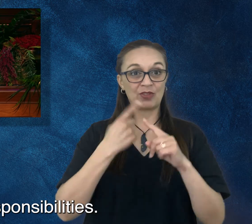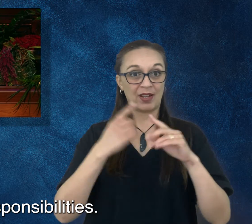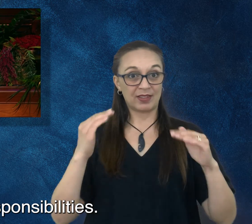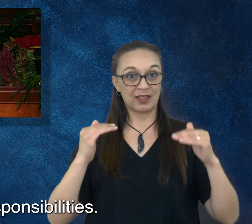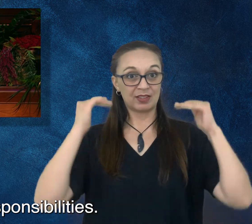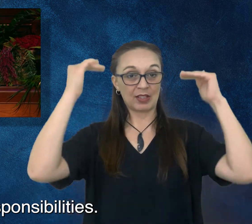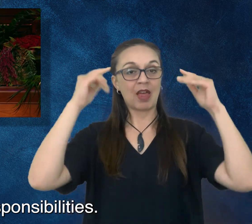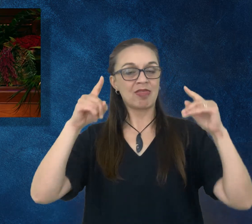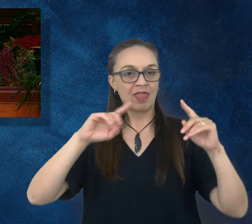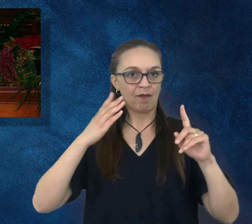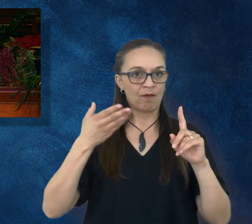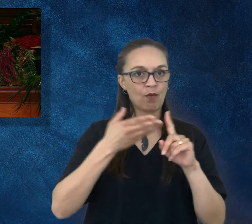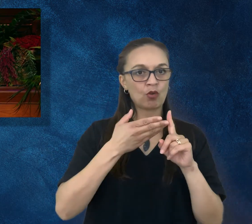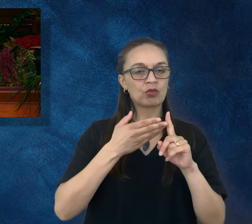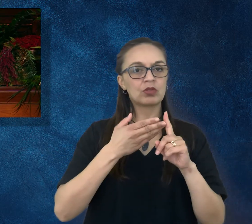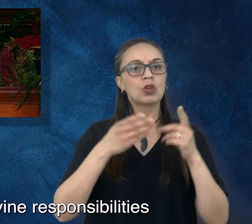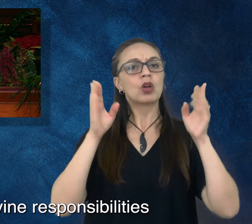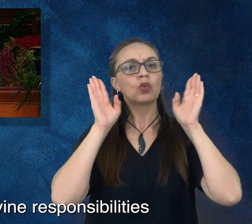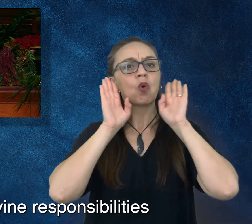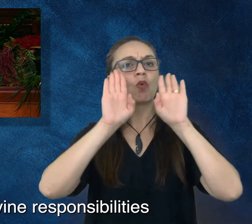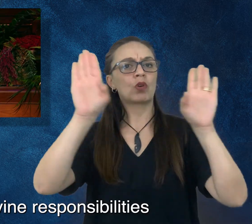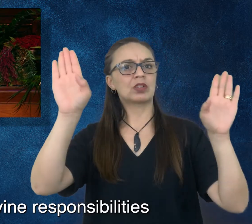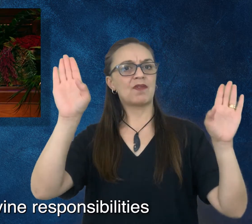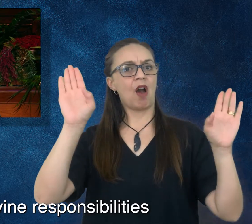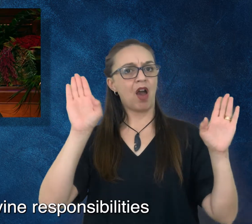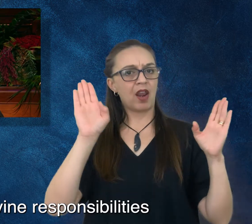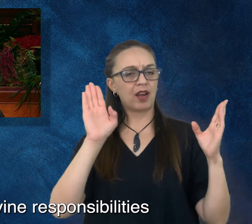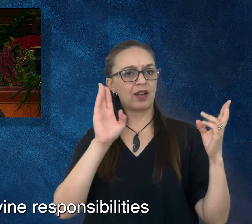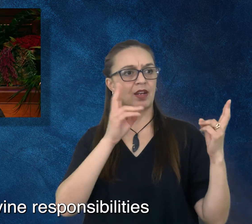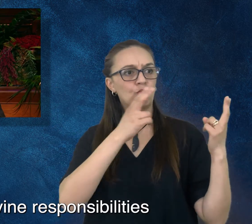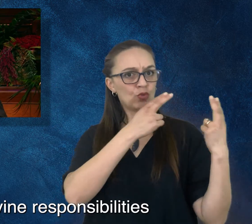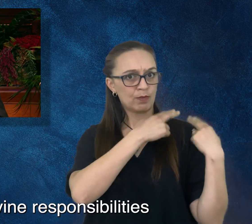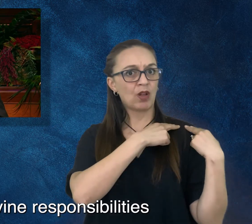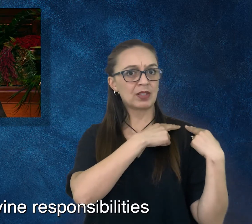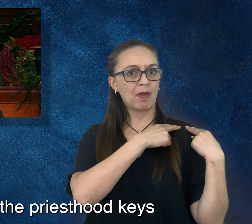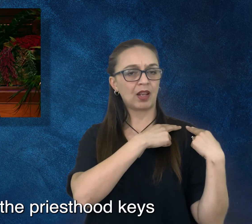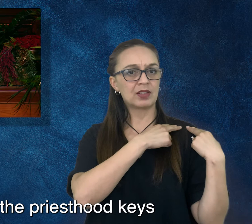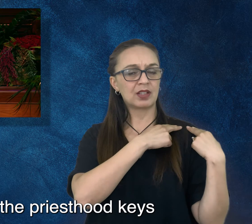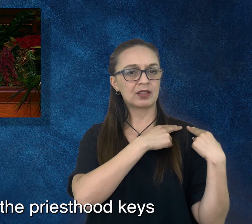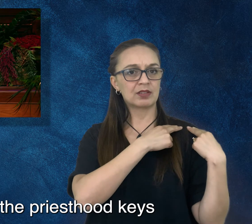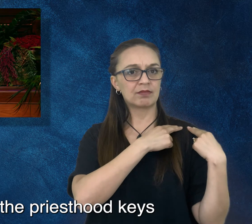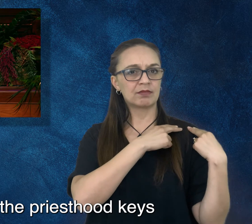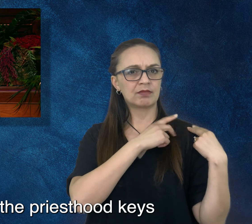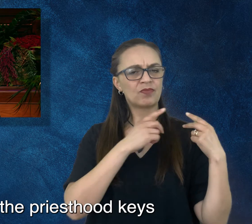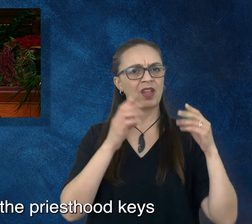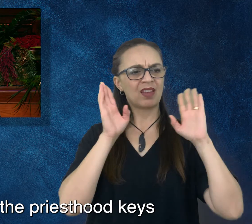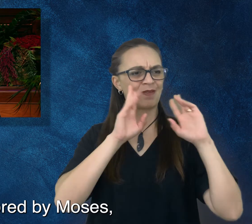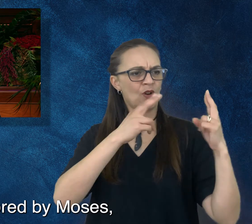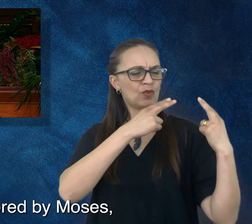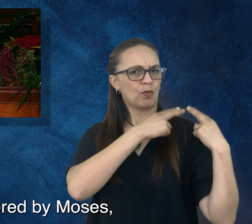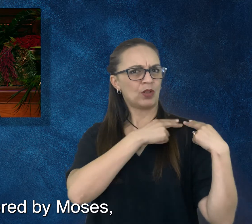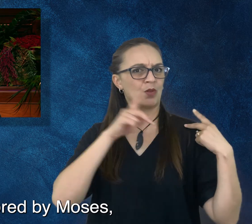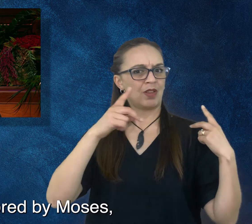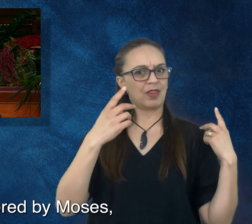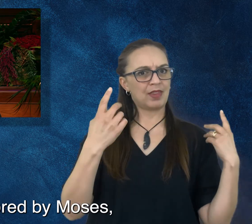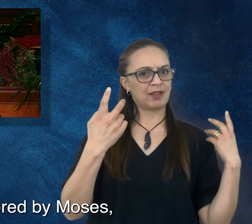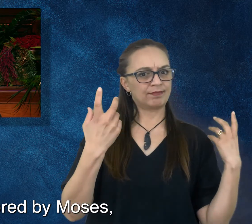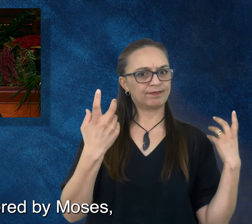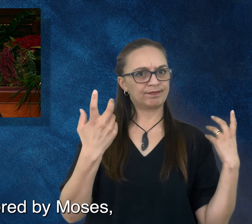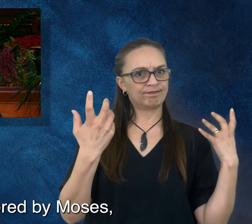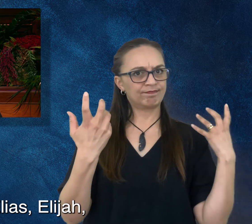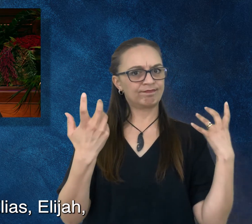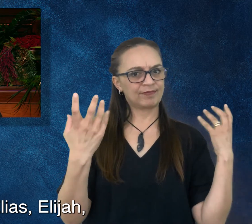responsibilities. These divine responsibilities align with the priesthood keys restored by